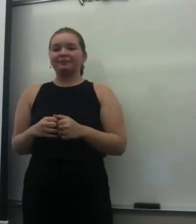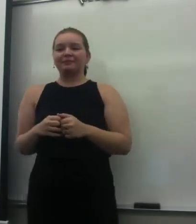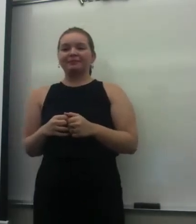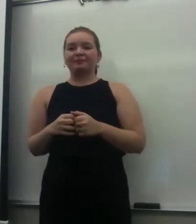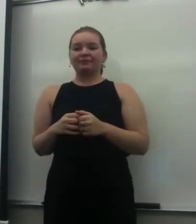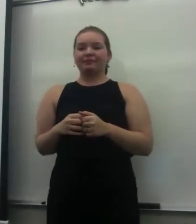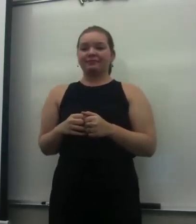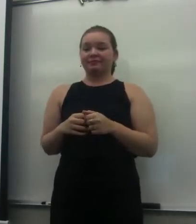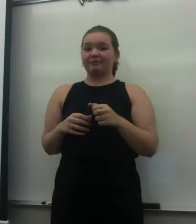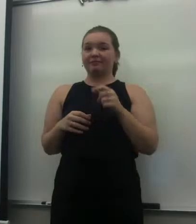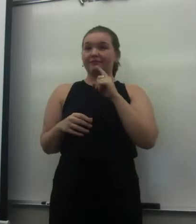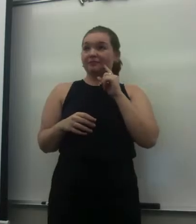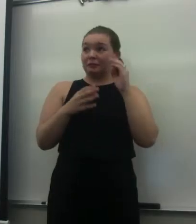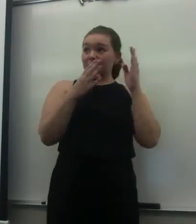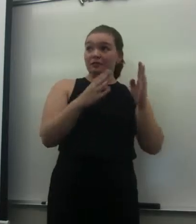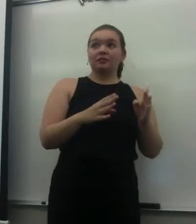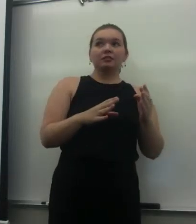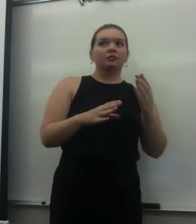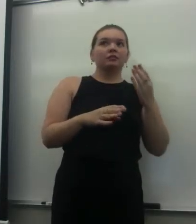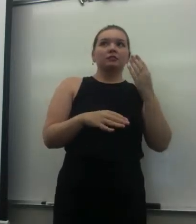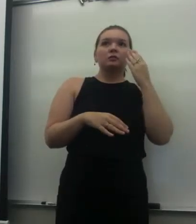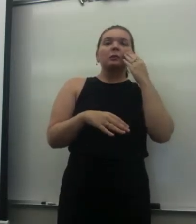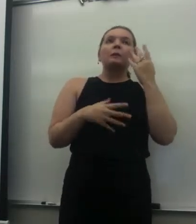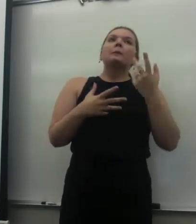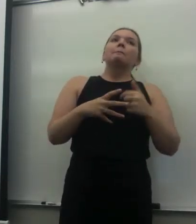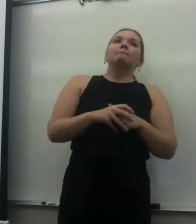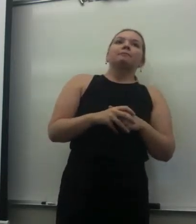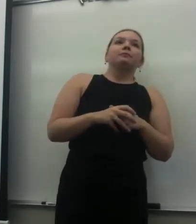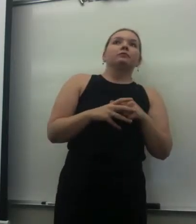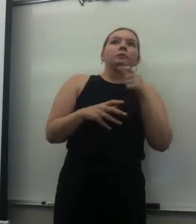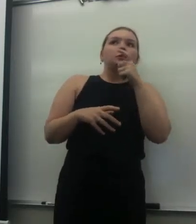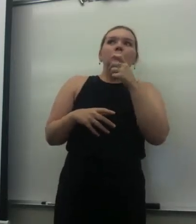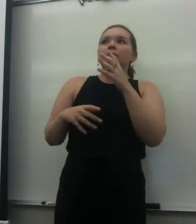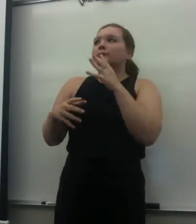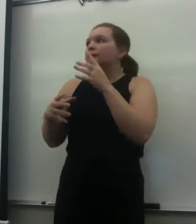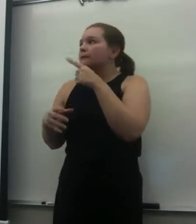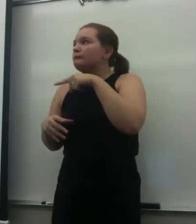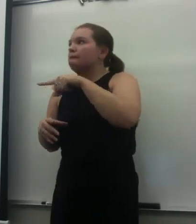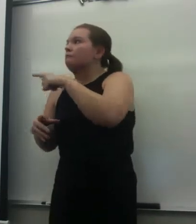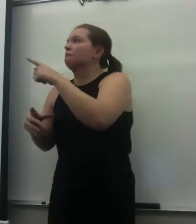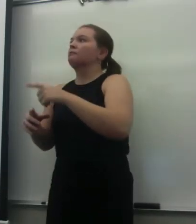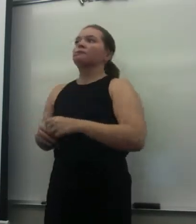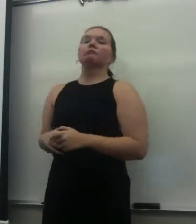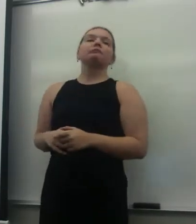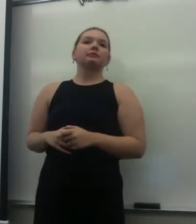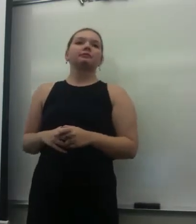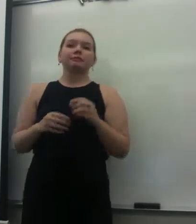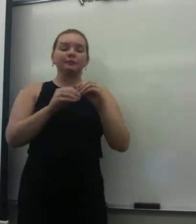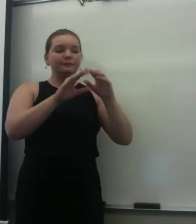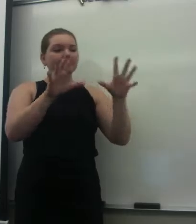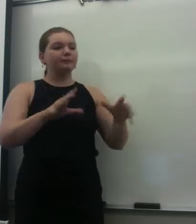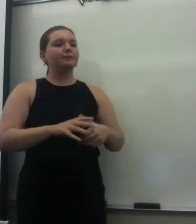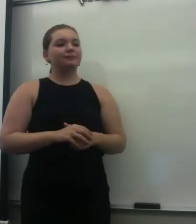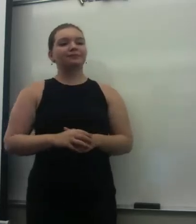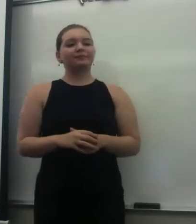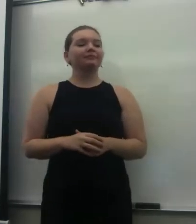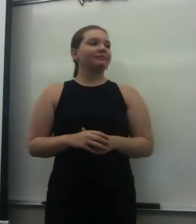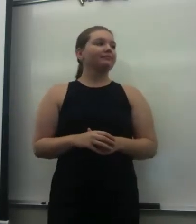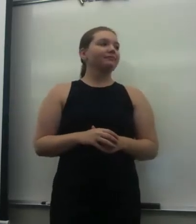deaf consumer knows who is speaking and make it very clear of who is